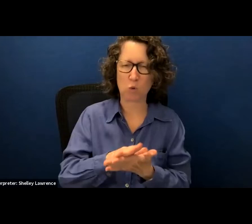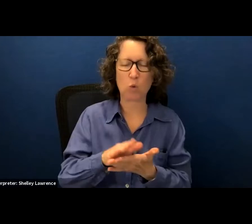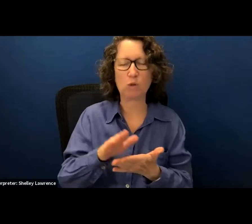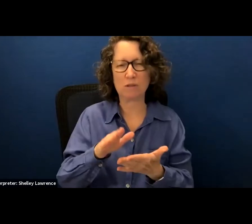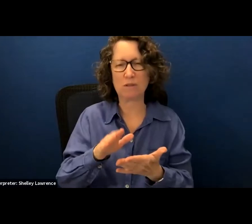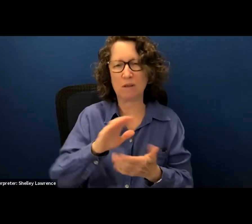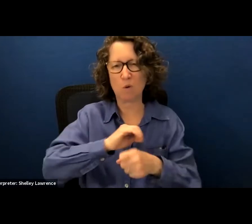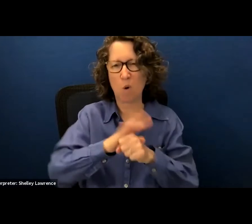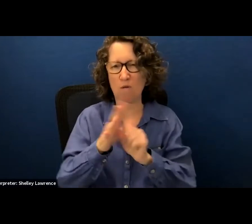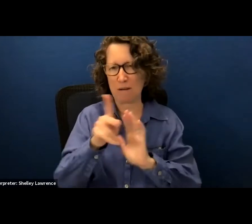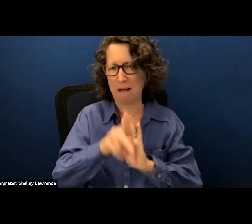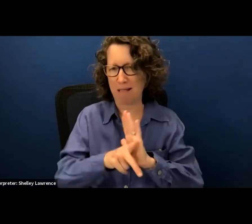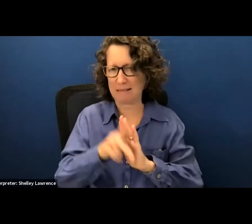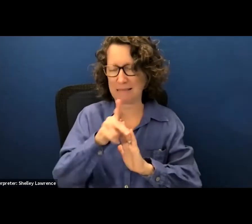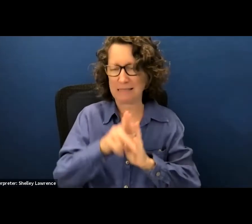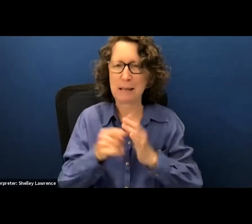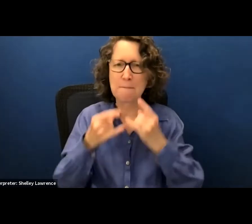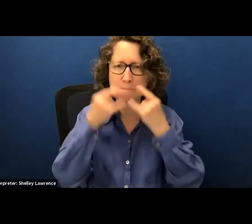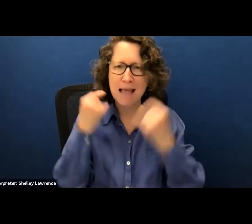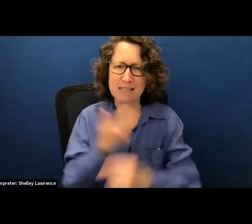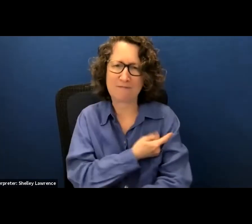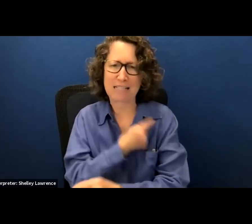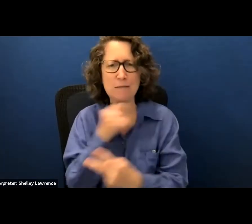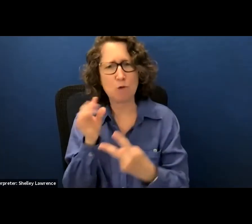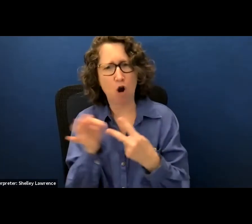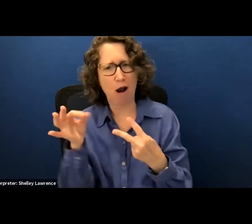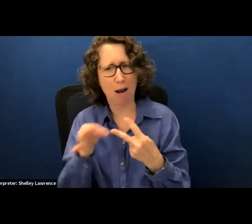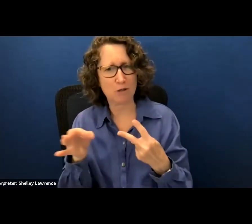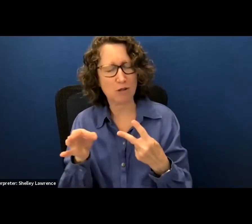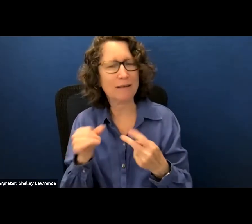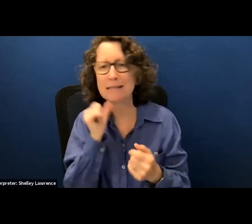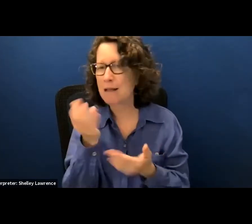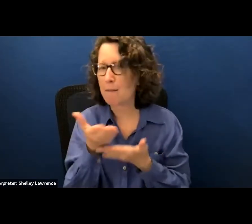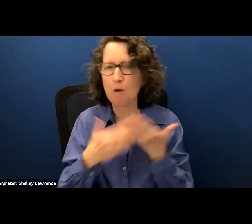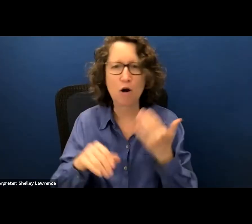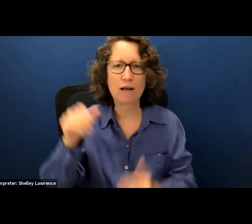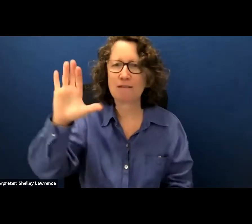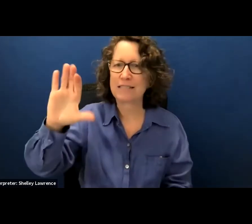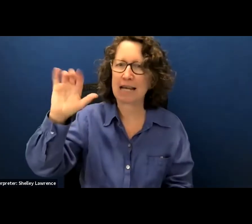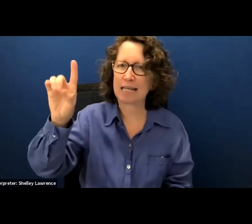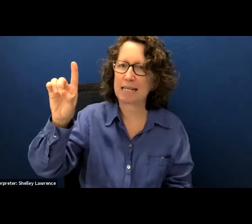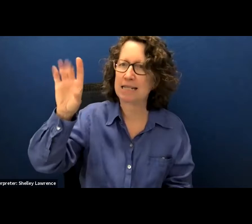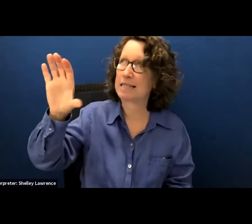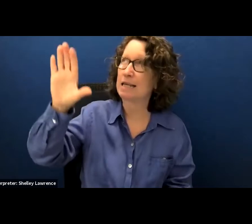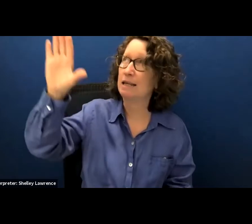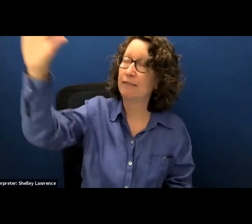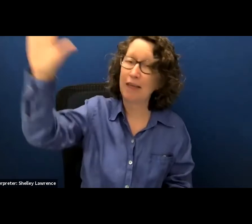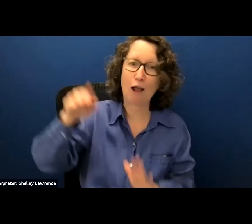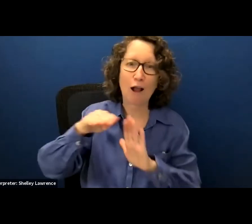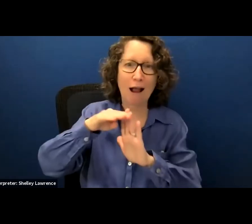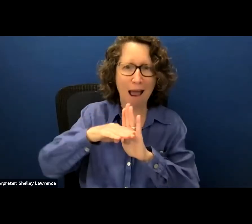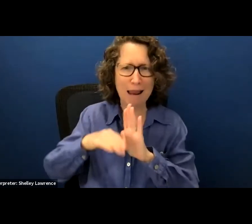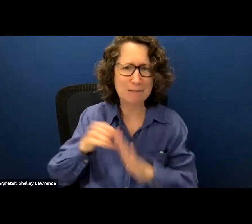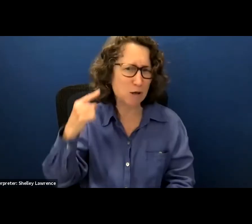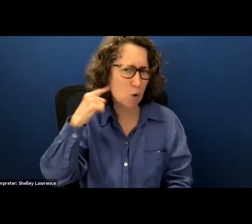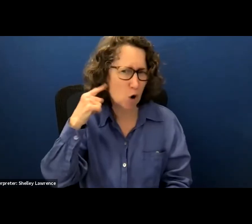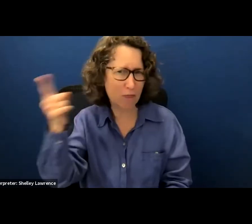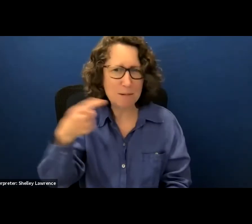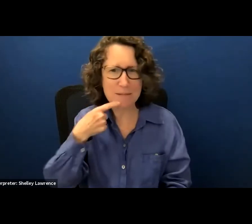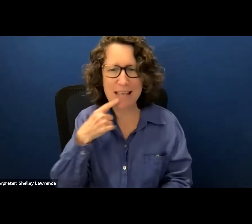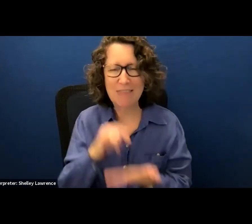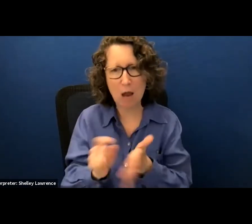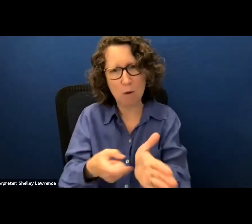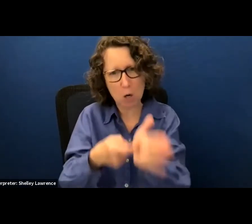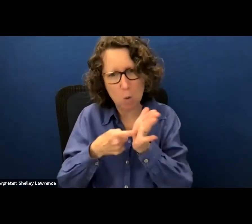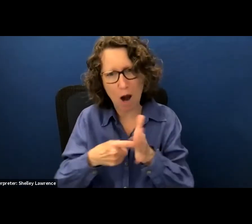policies. They say masks and vaccines are optional. It's not part of the CDC or public health guidelines, but you heard them state that they